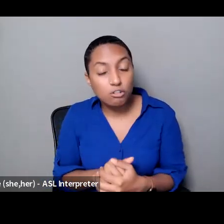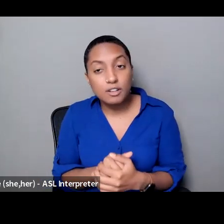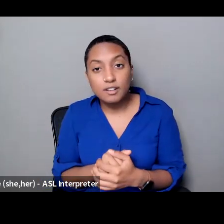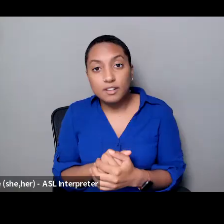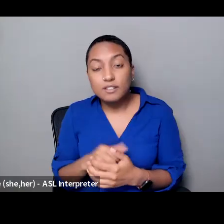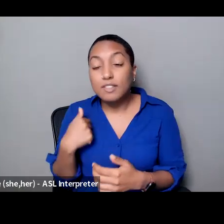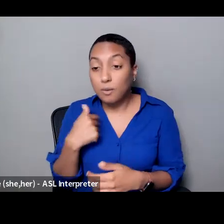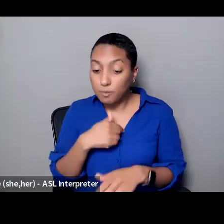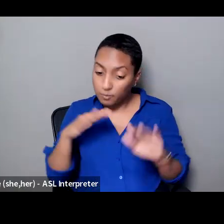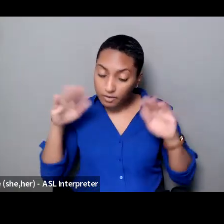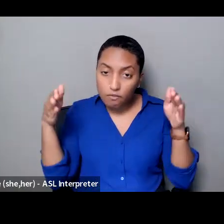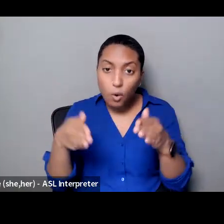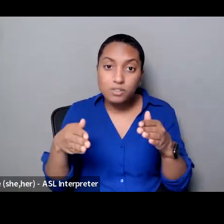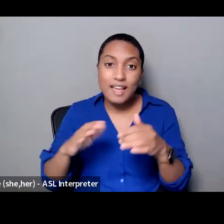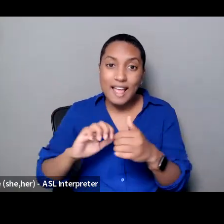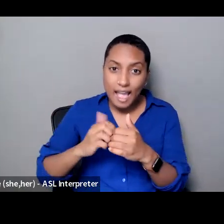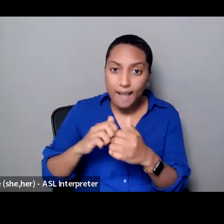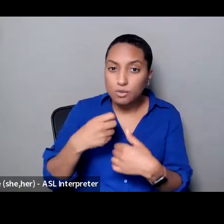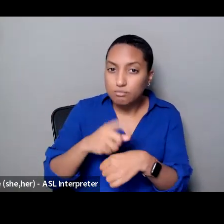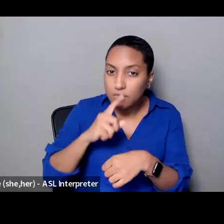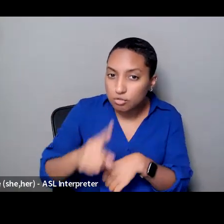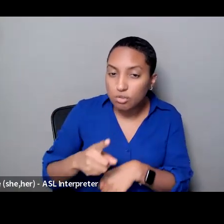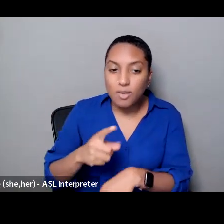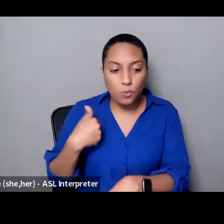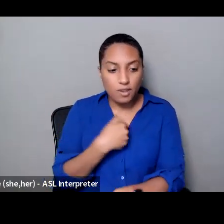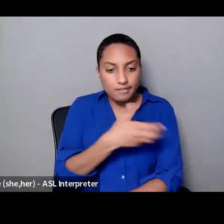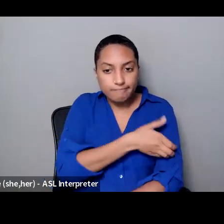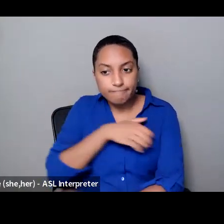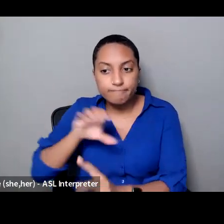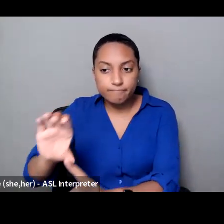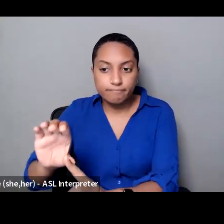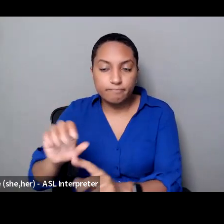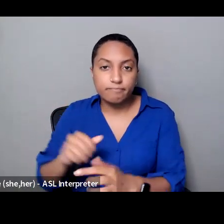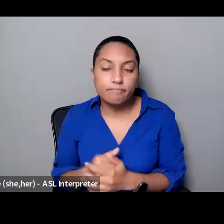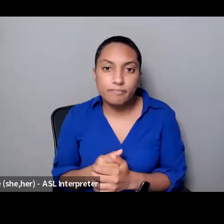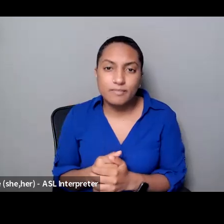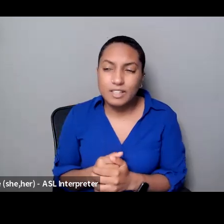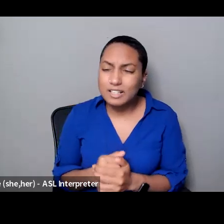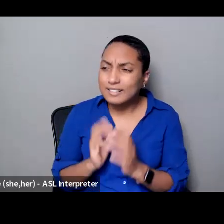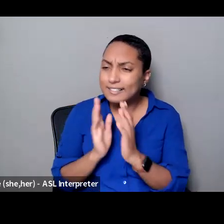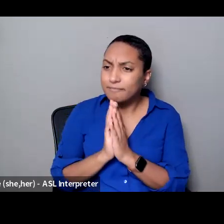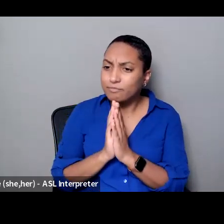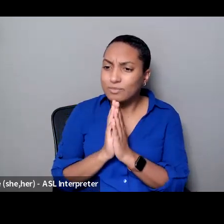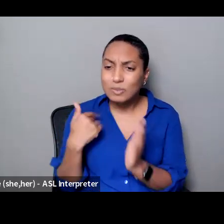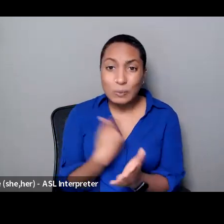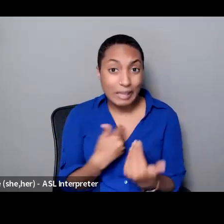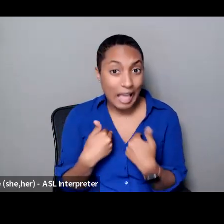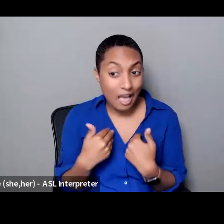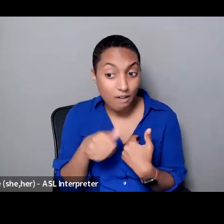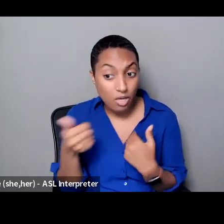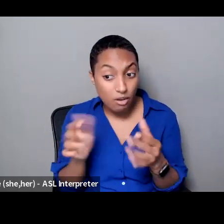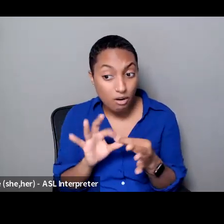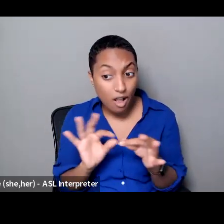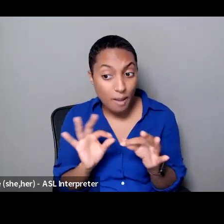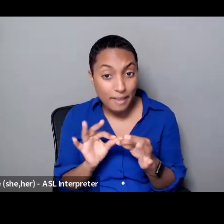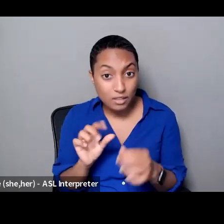focus on how we can make sure that that happens. I don't know if we have some other comments, if Luann wanted